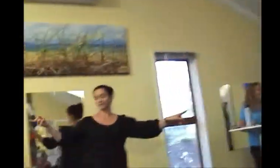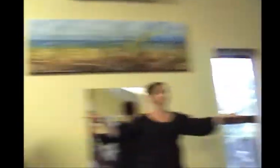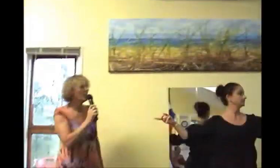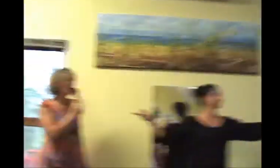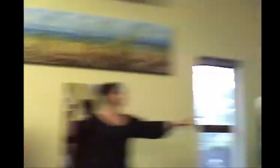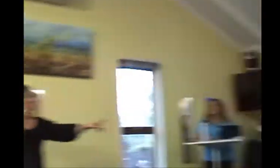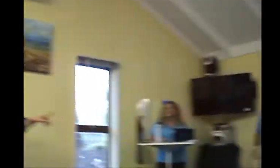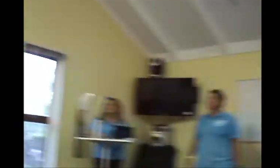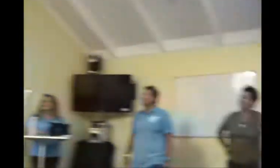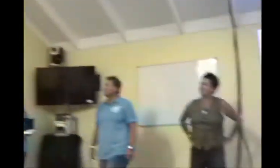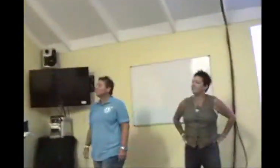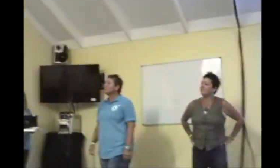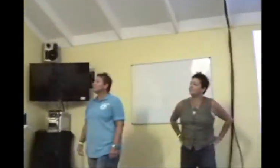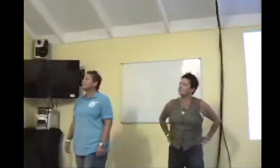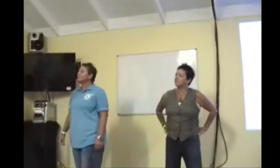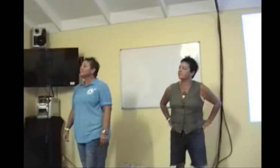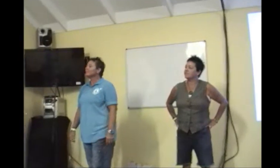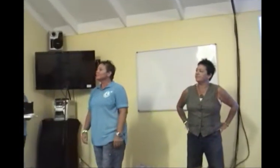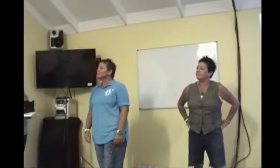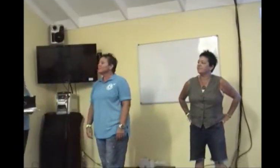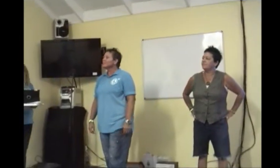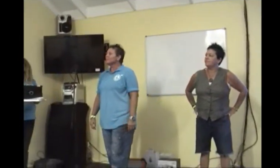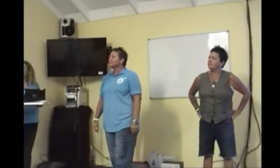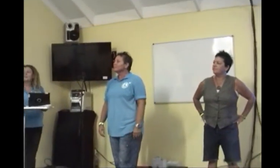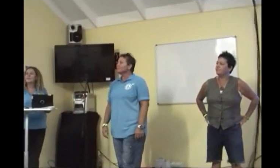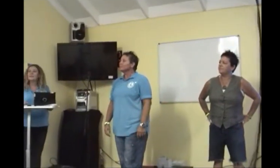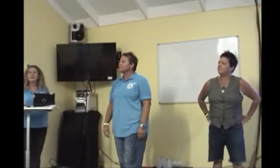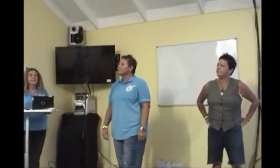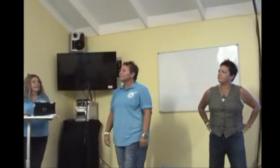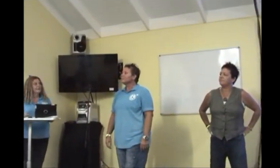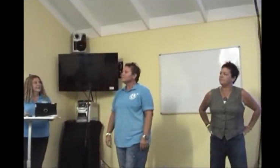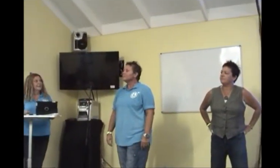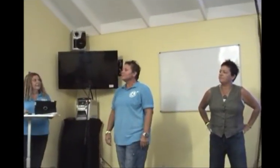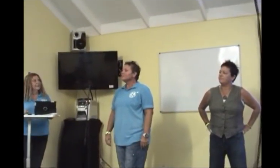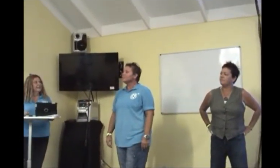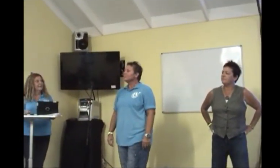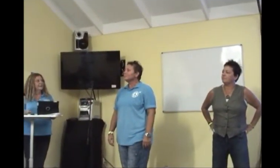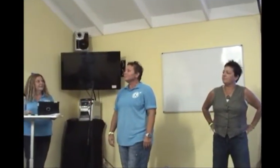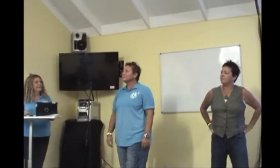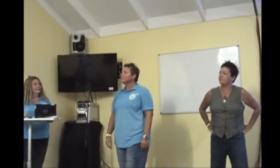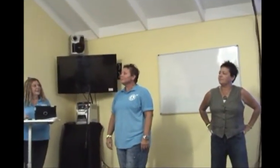I'd like to ask Tania, how did she get so cheeky in her old age?